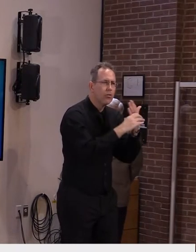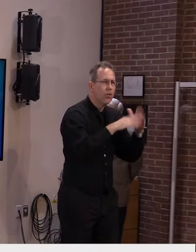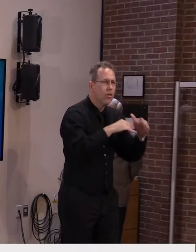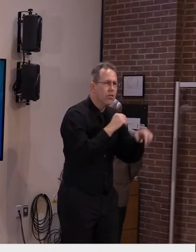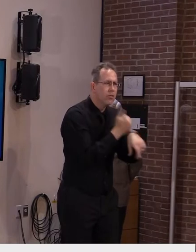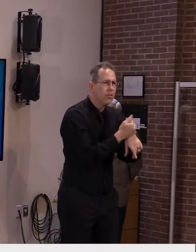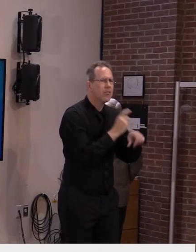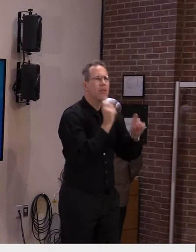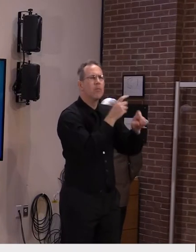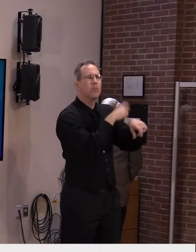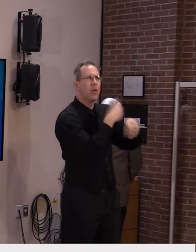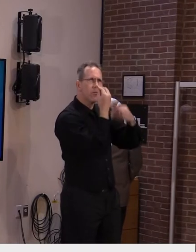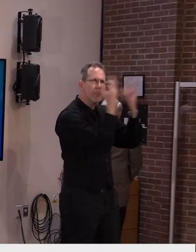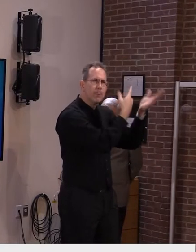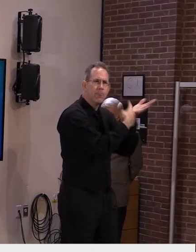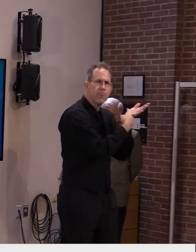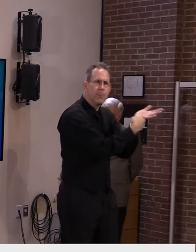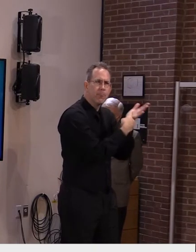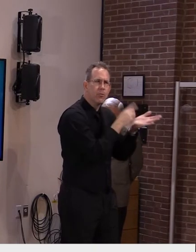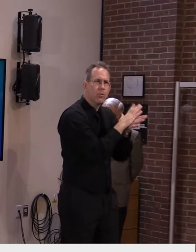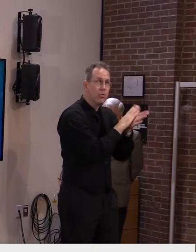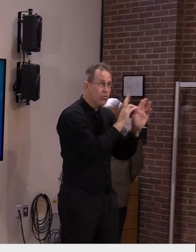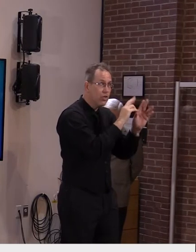and let the logistics sort of unfold.